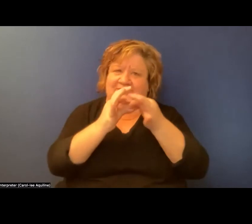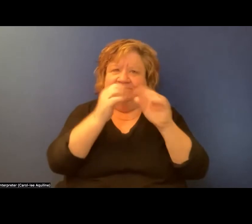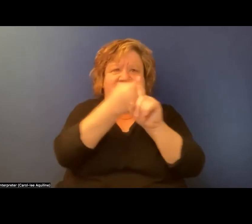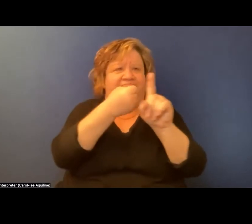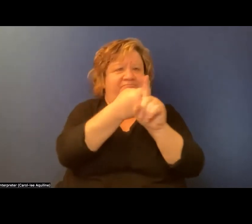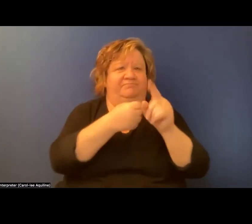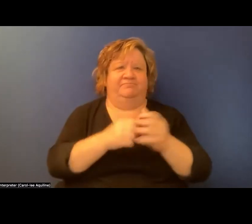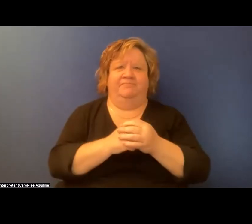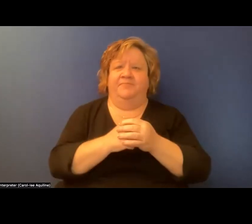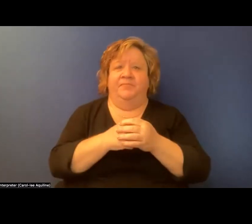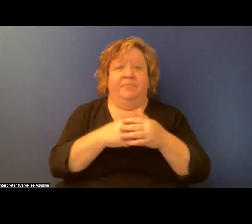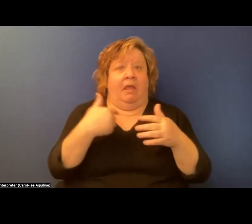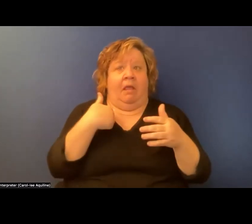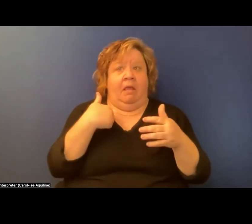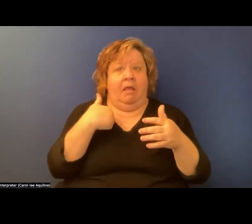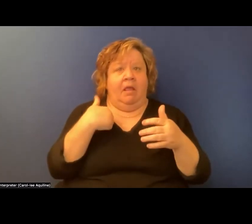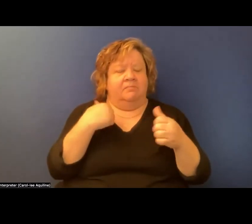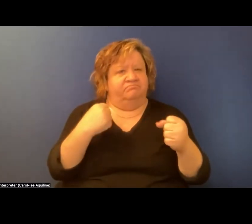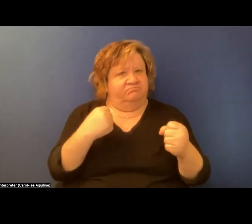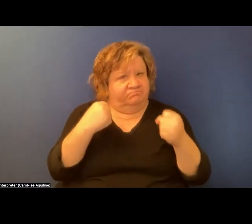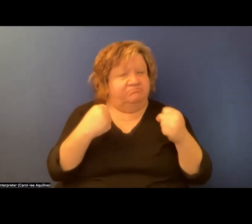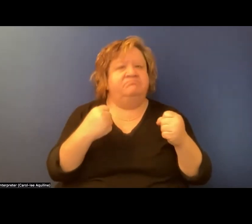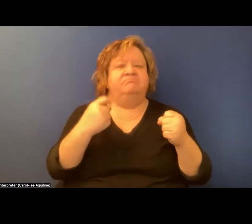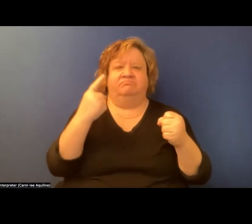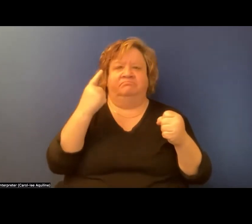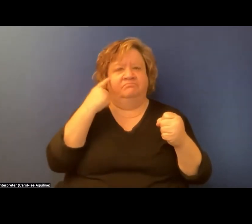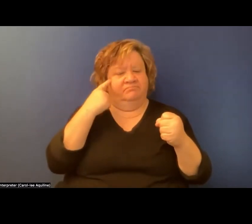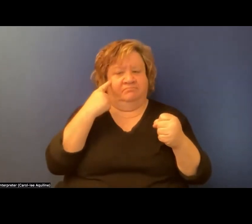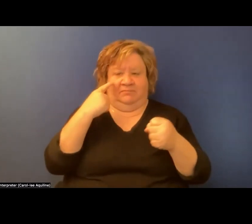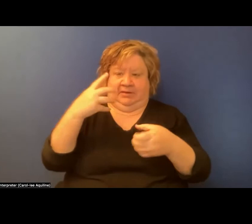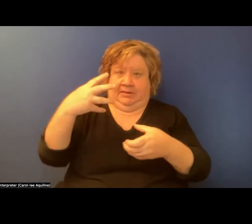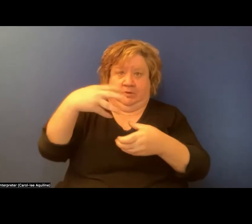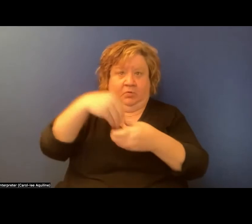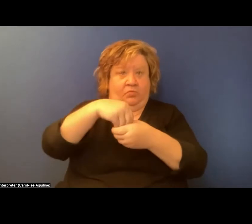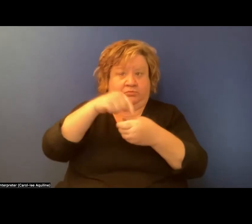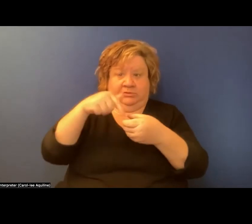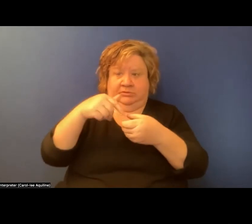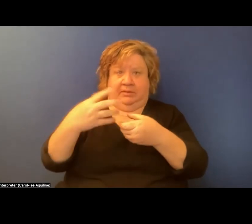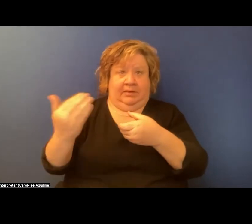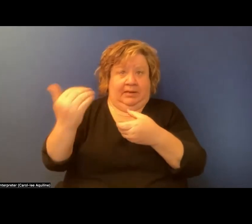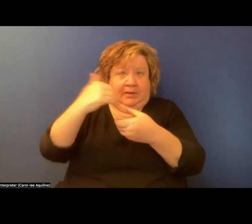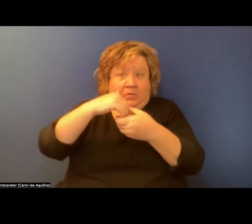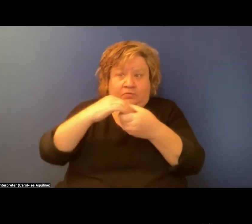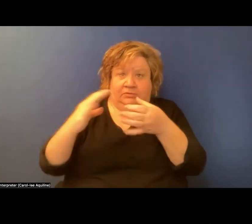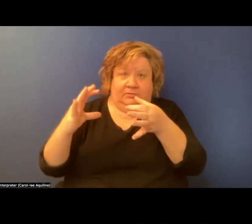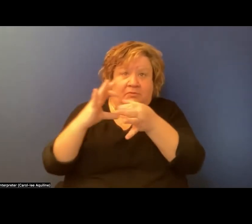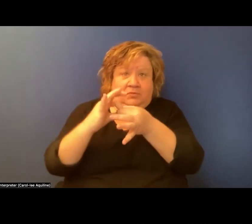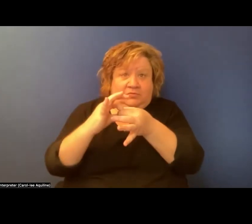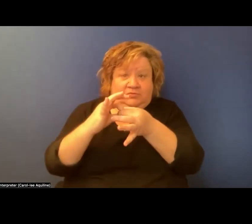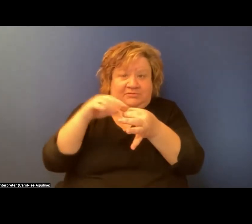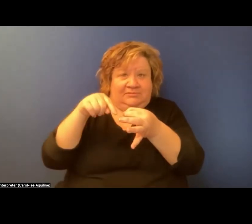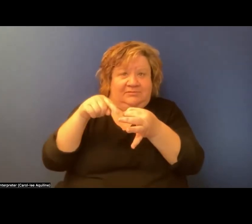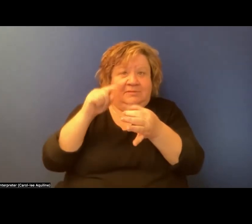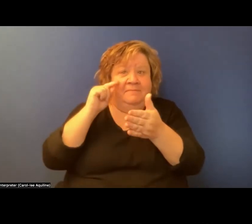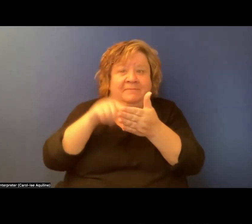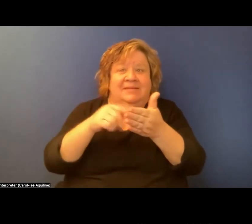inclusion should be inclusive. What does that mean? That means that when I am promoting inclusion of people with